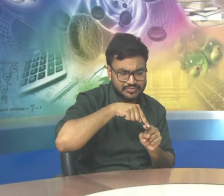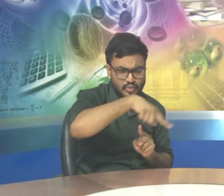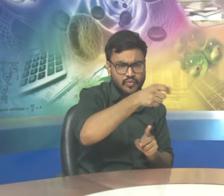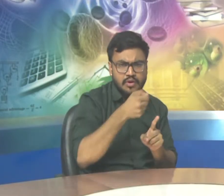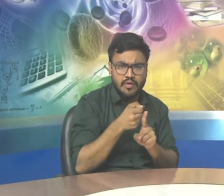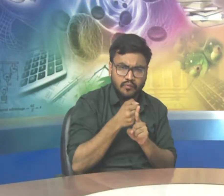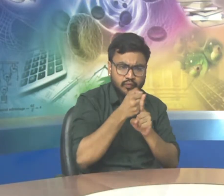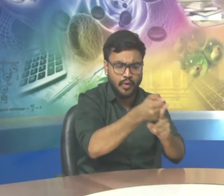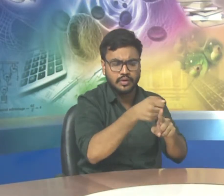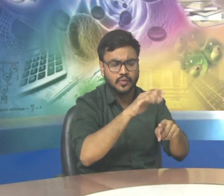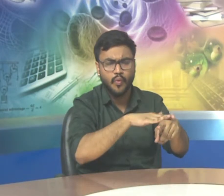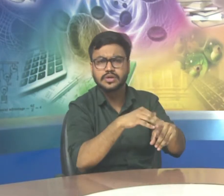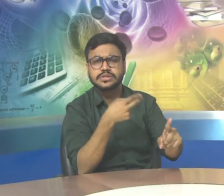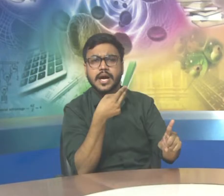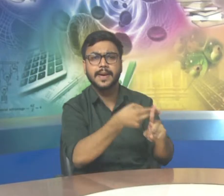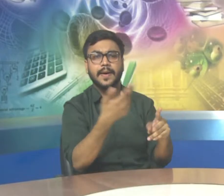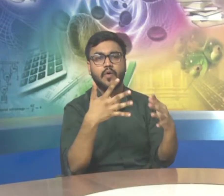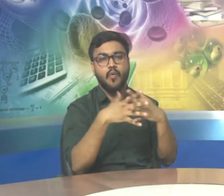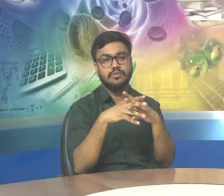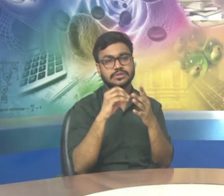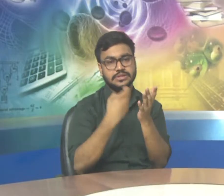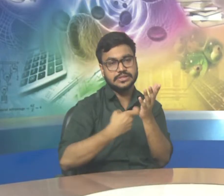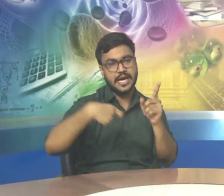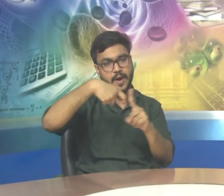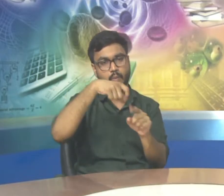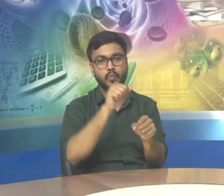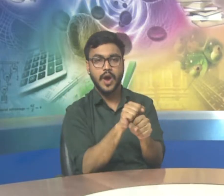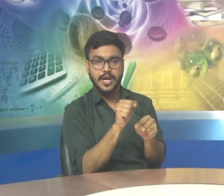in, it is called work.